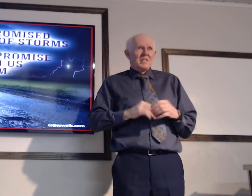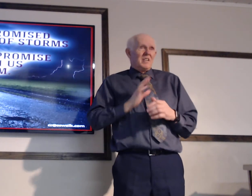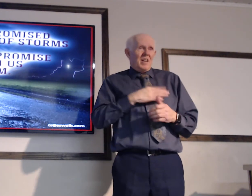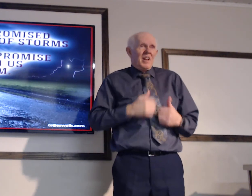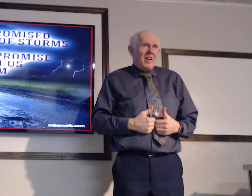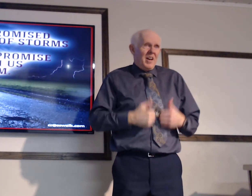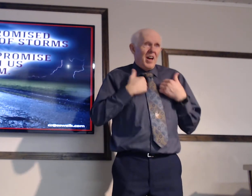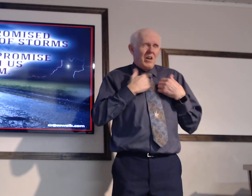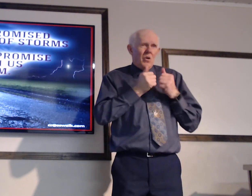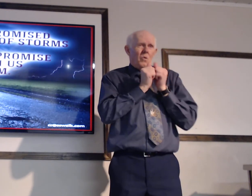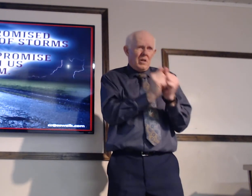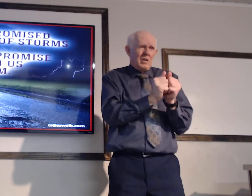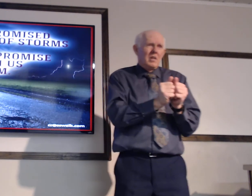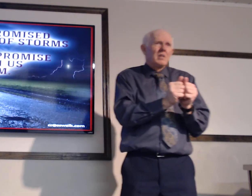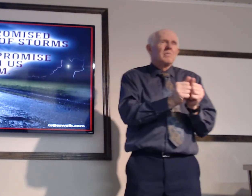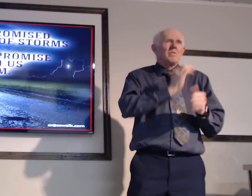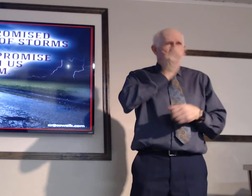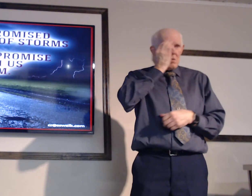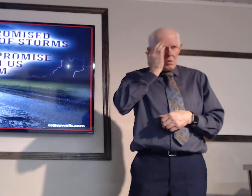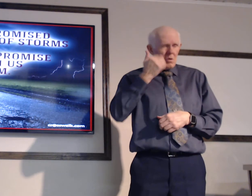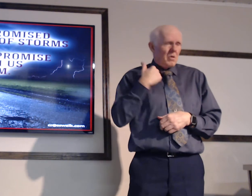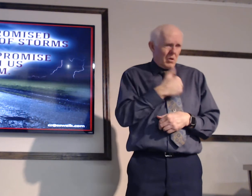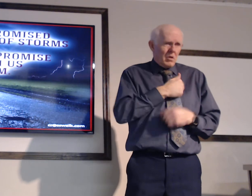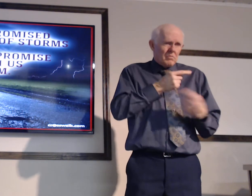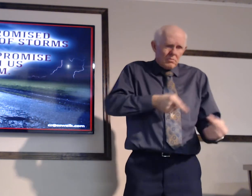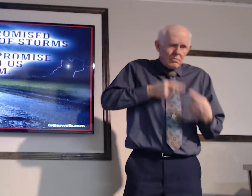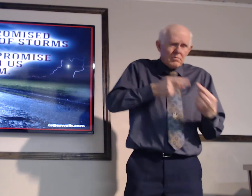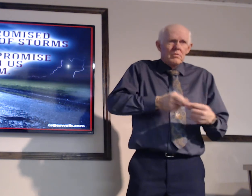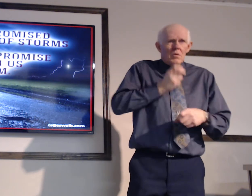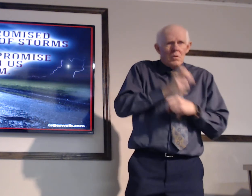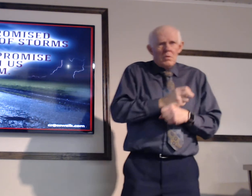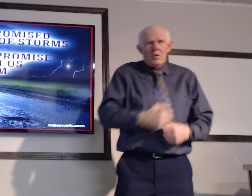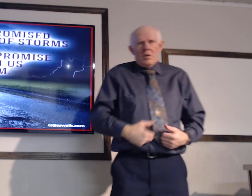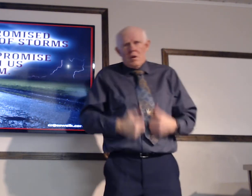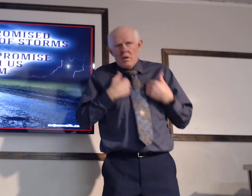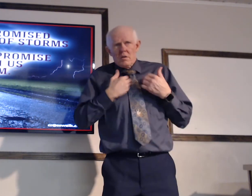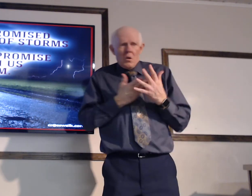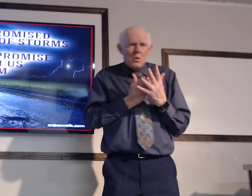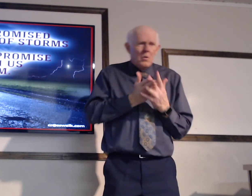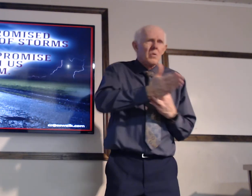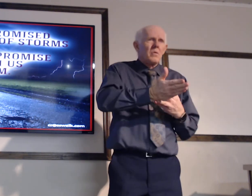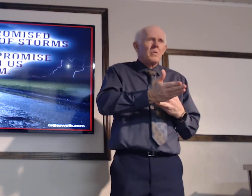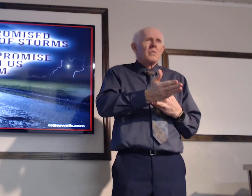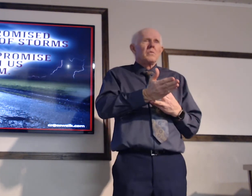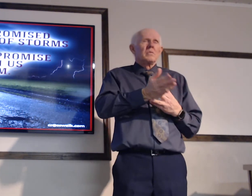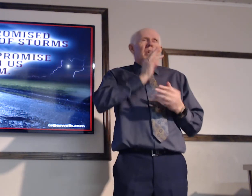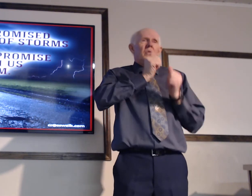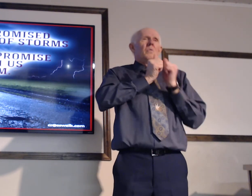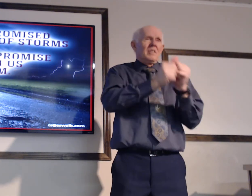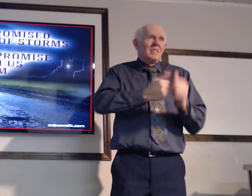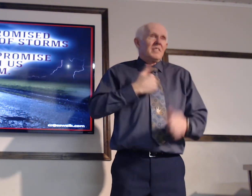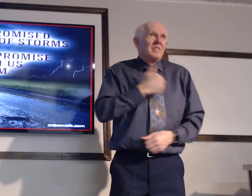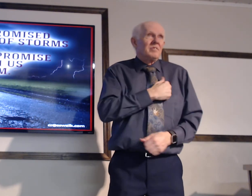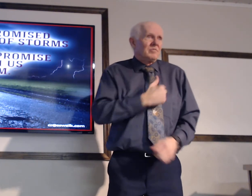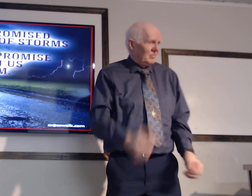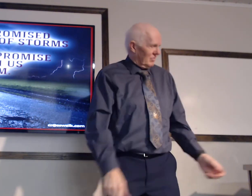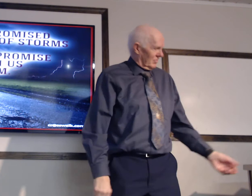through Christ in our lives together. We know we struggle. We have a hard life with